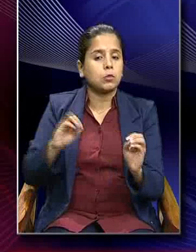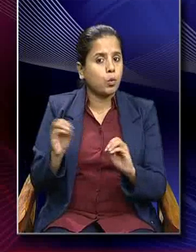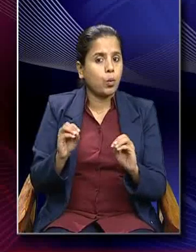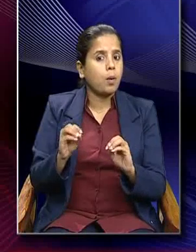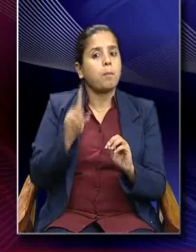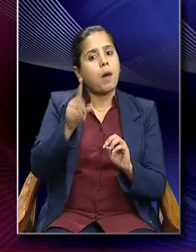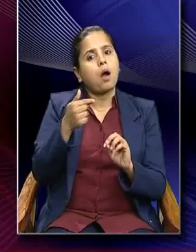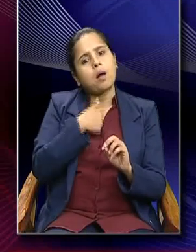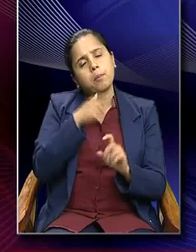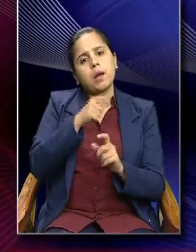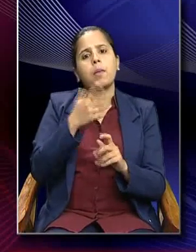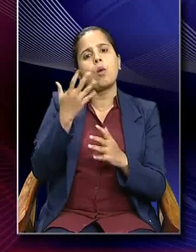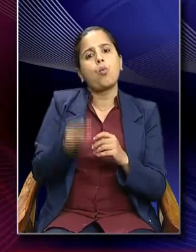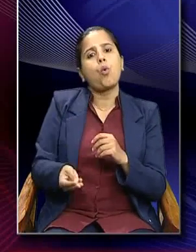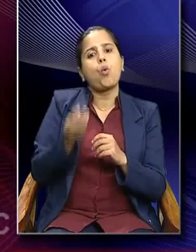the